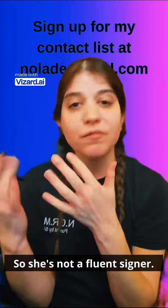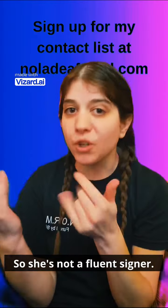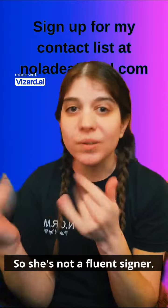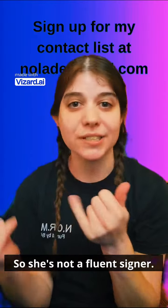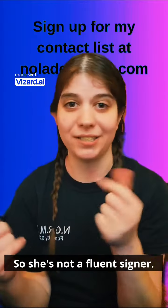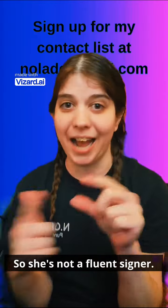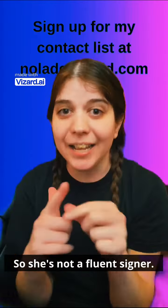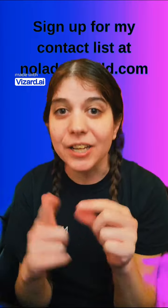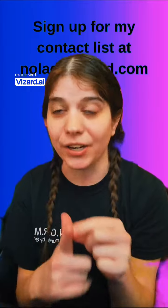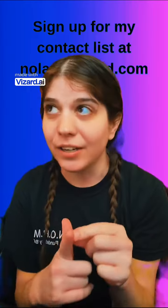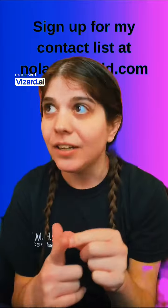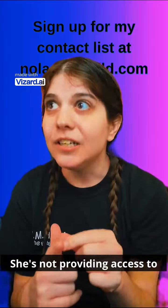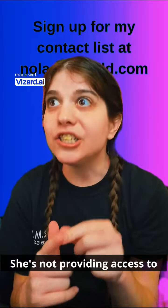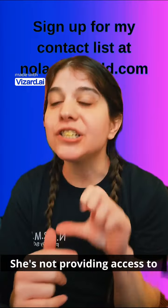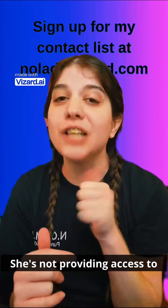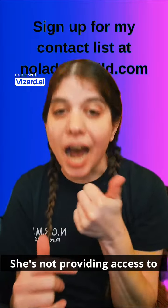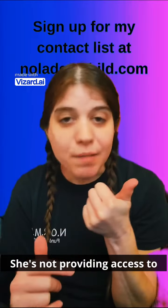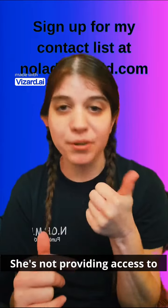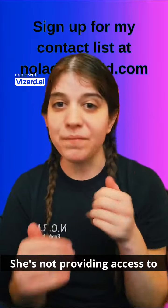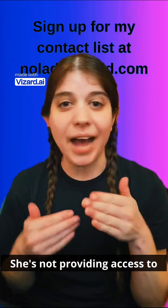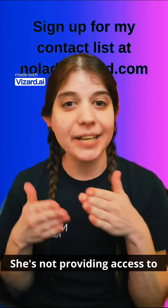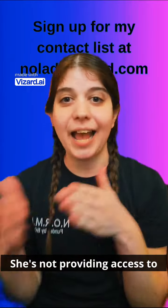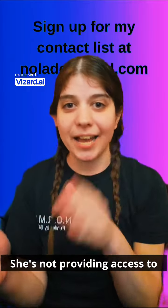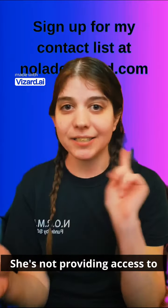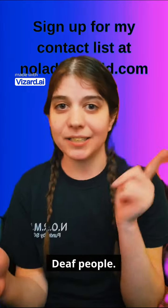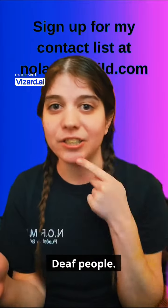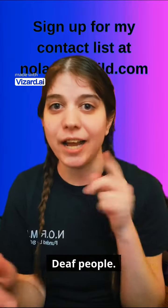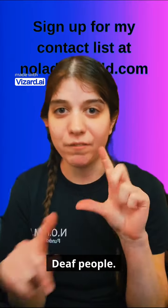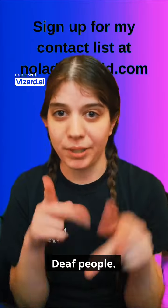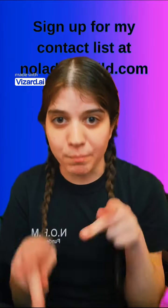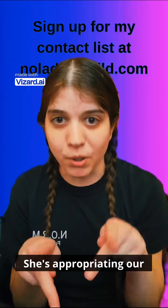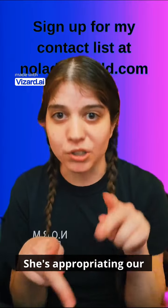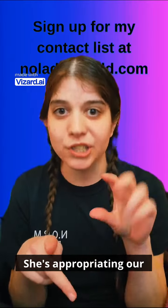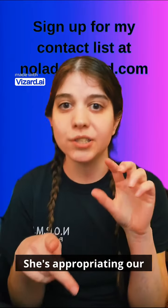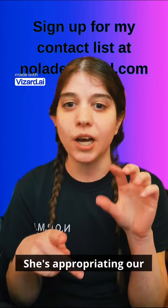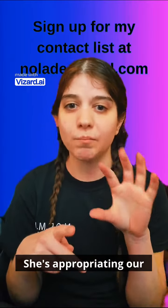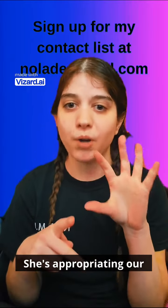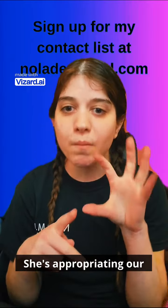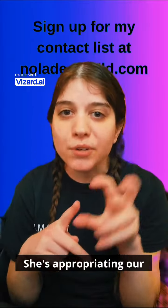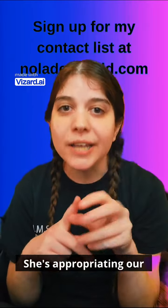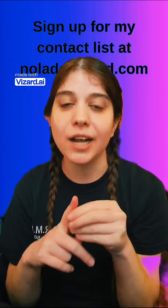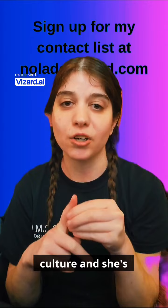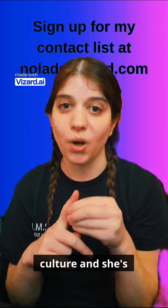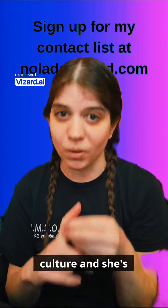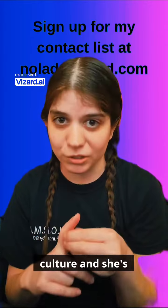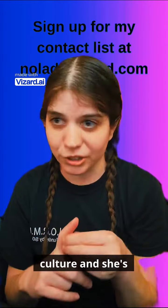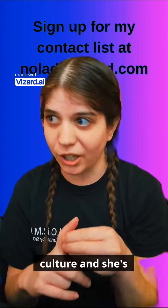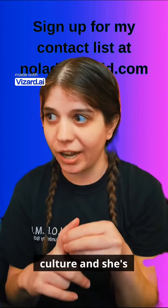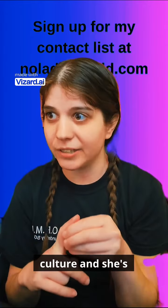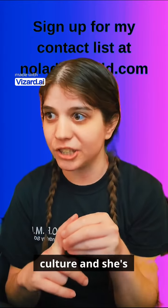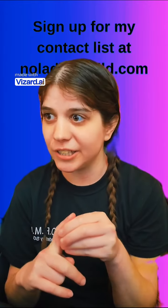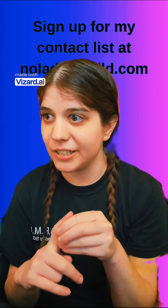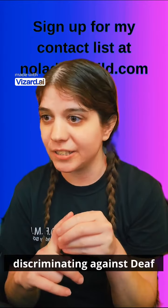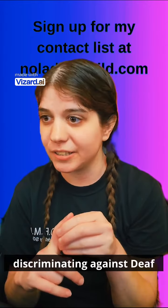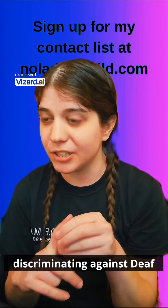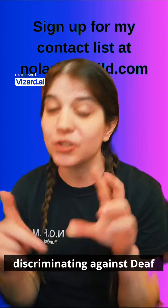fluent signer. She's not providing access to deaf people. She's appropriating our culture, and she's